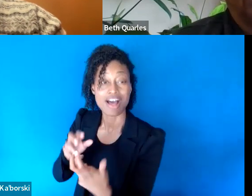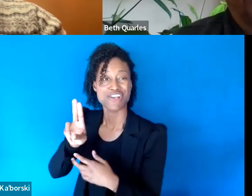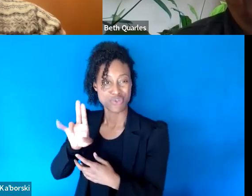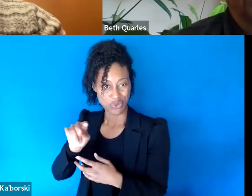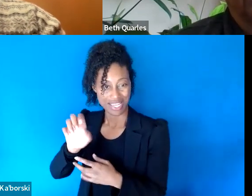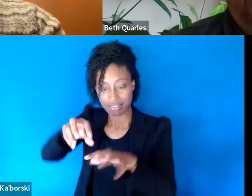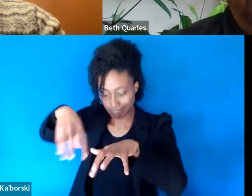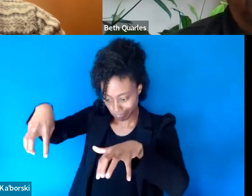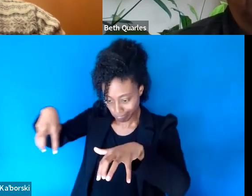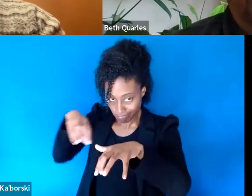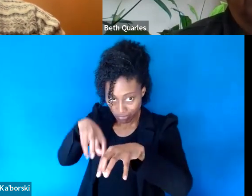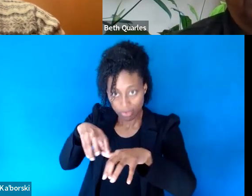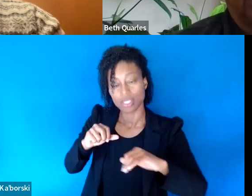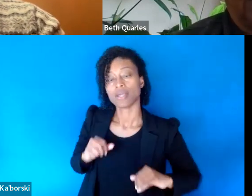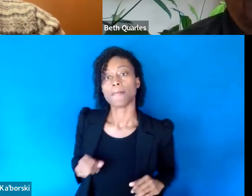We